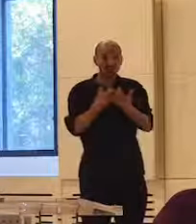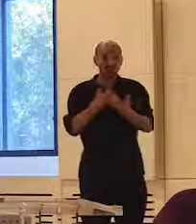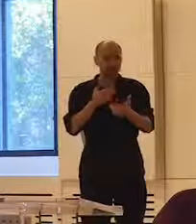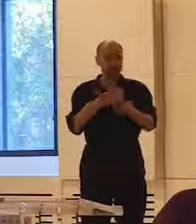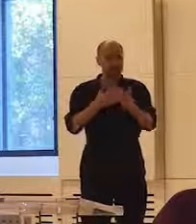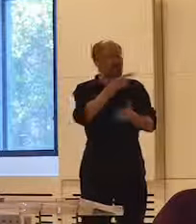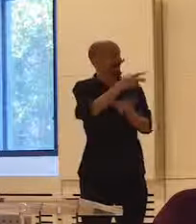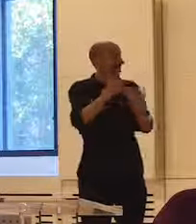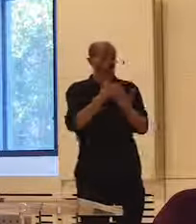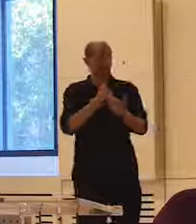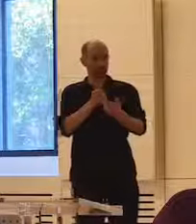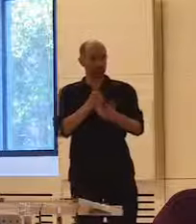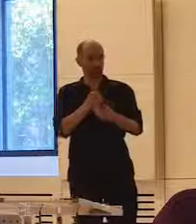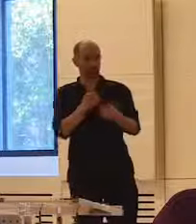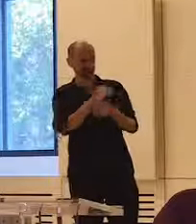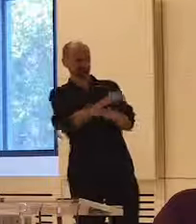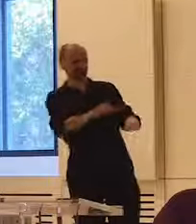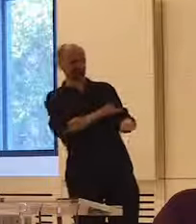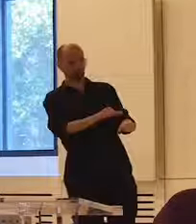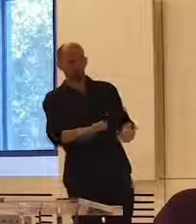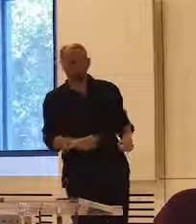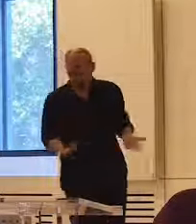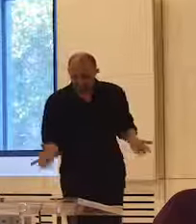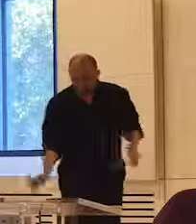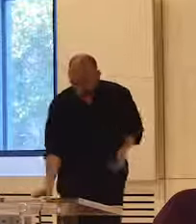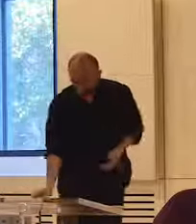course, how do we sort this out?